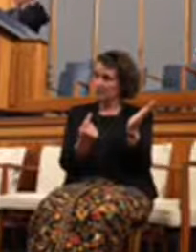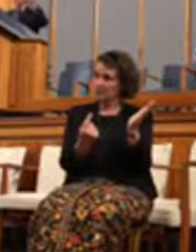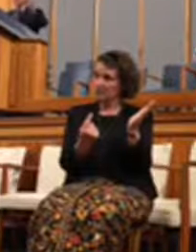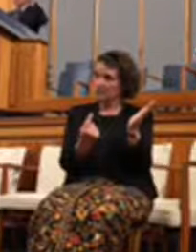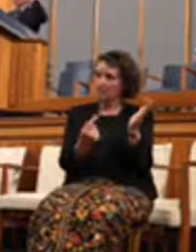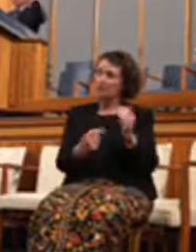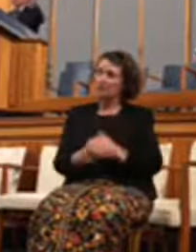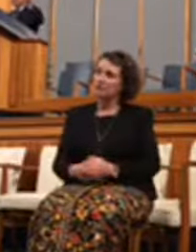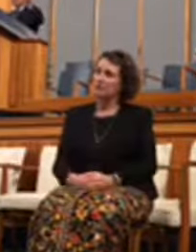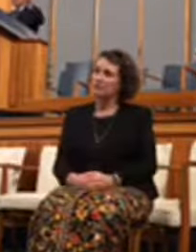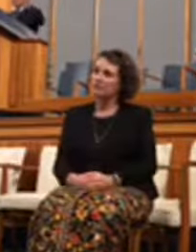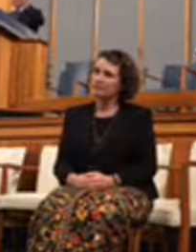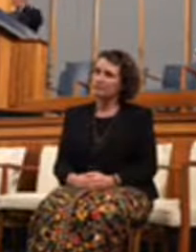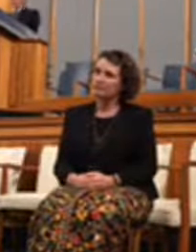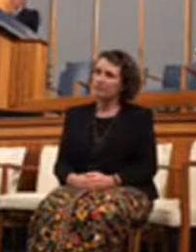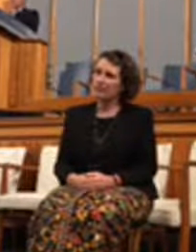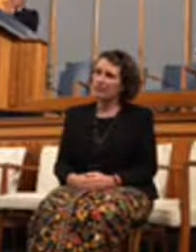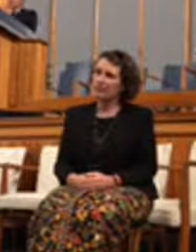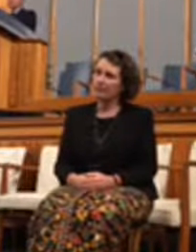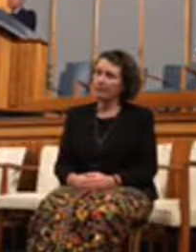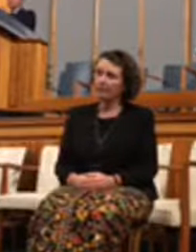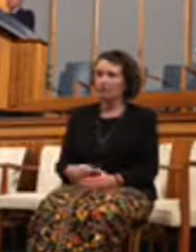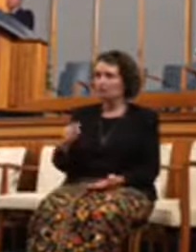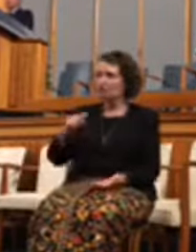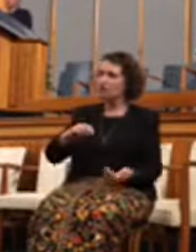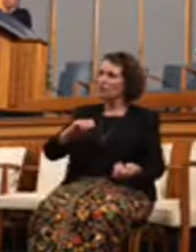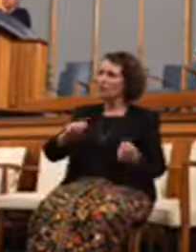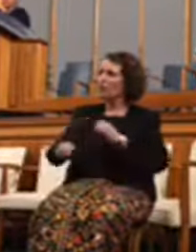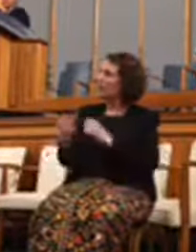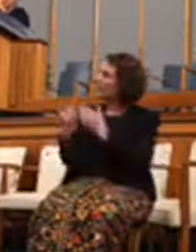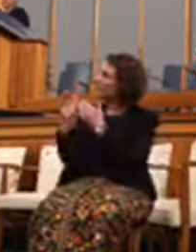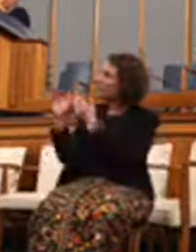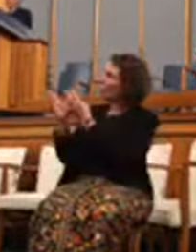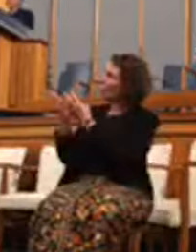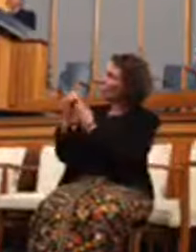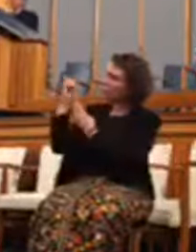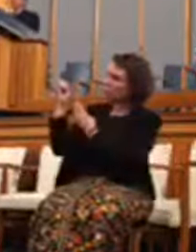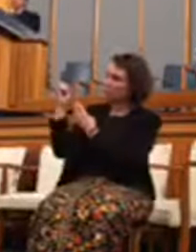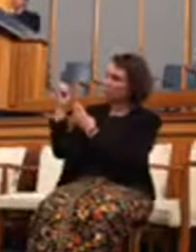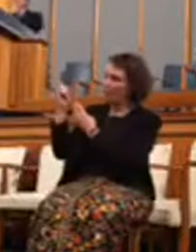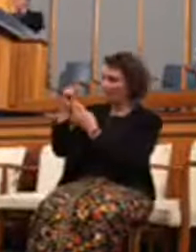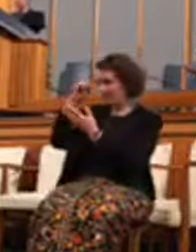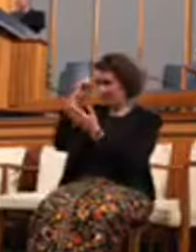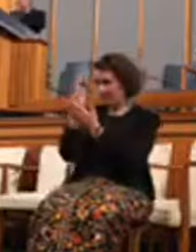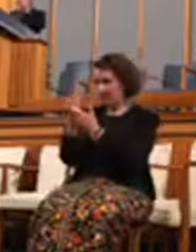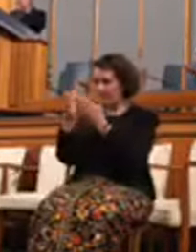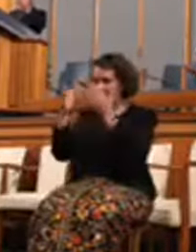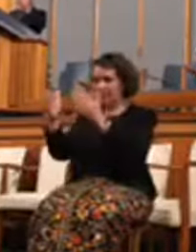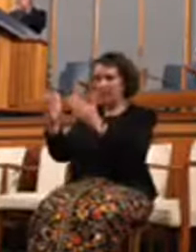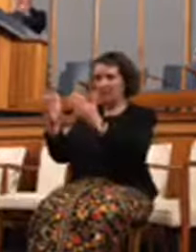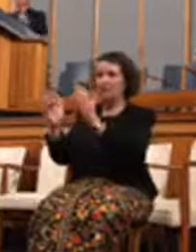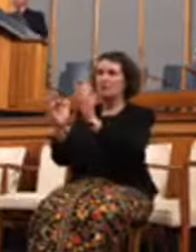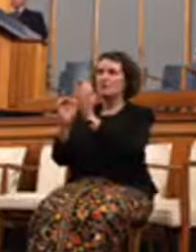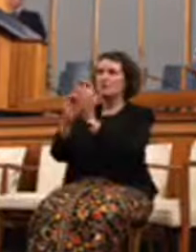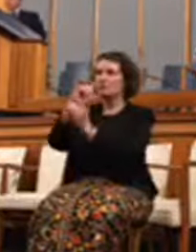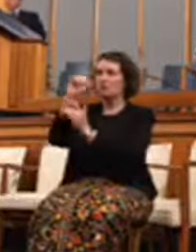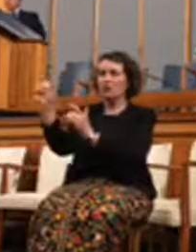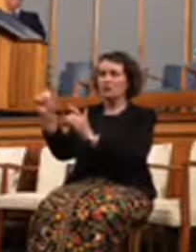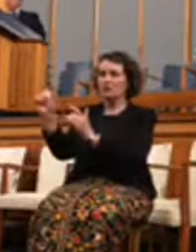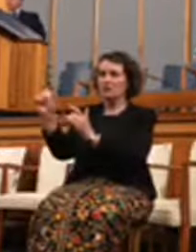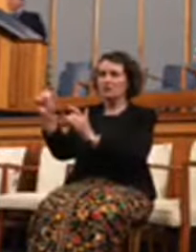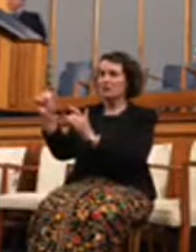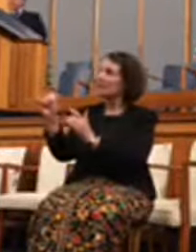Repentance toward God and faith toward our Lord Jesus Christ. Do you see God? Do you see